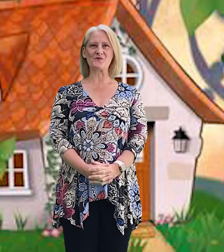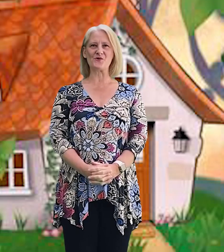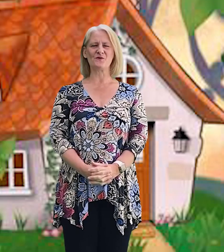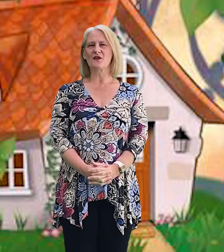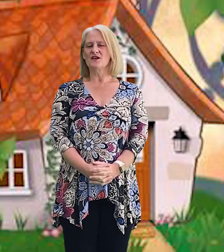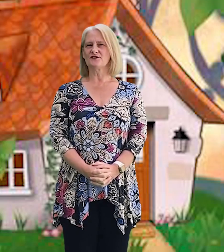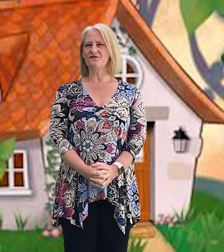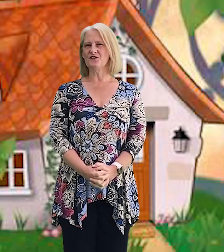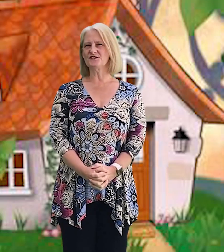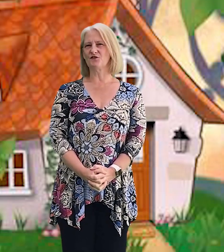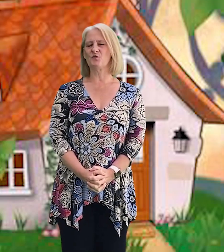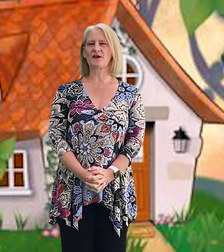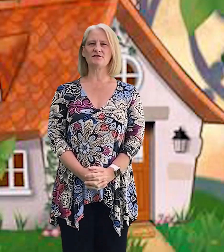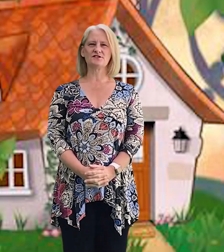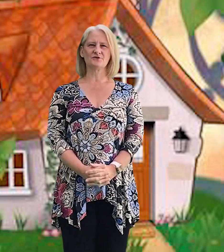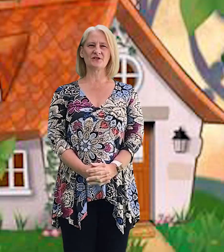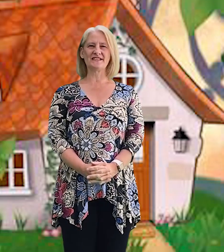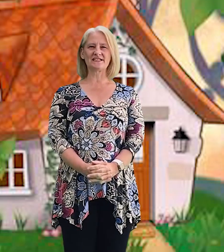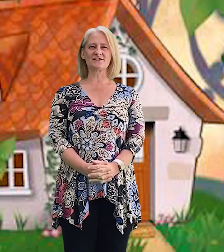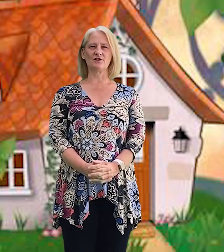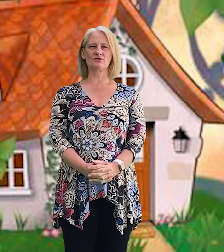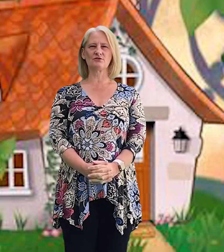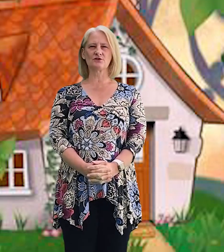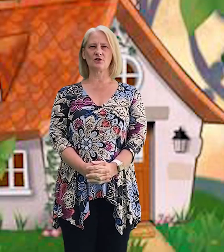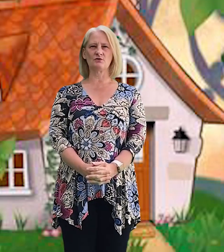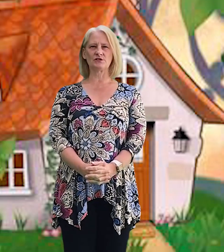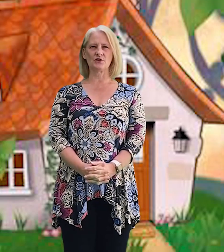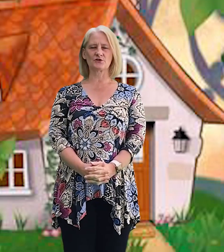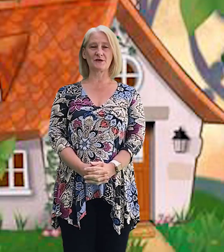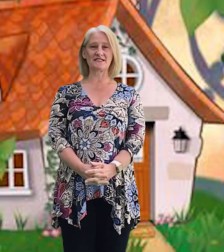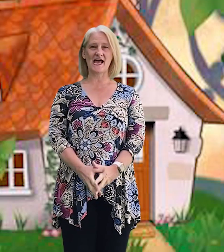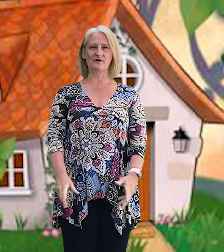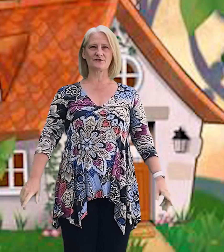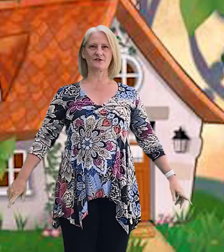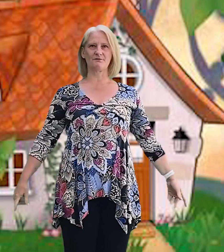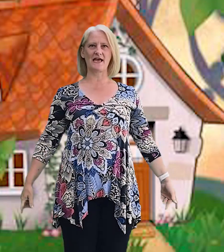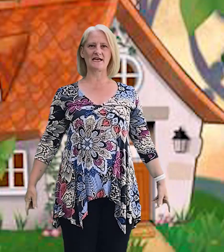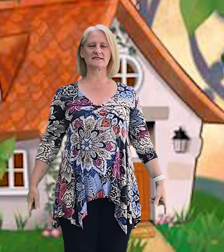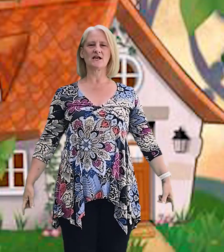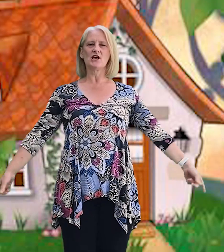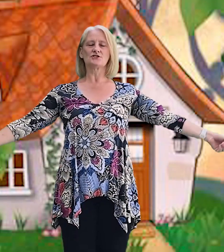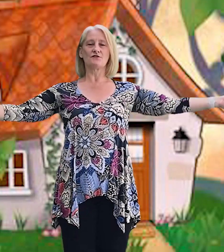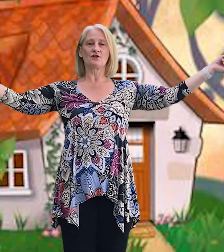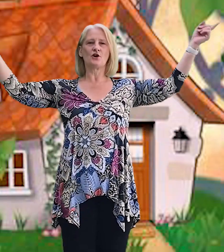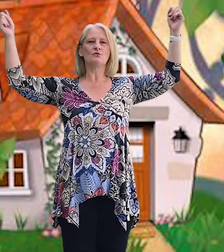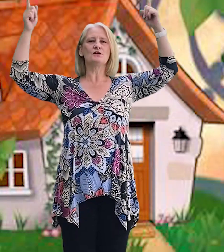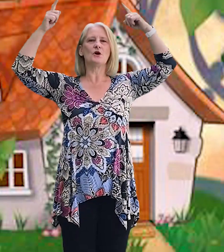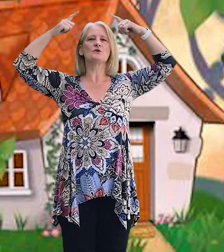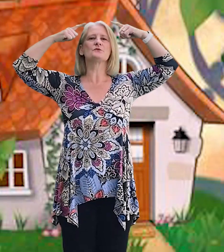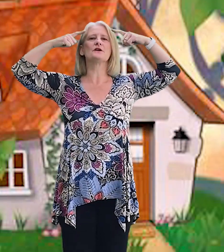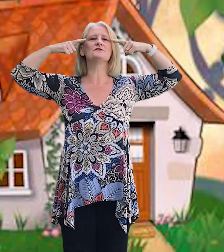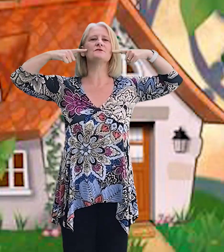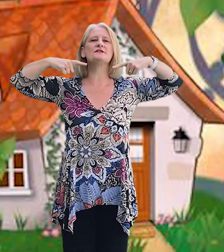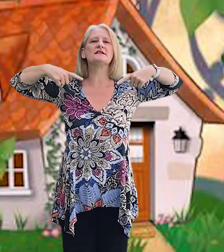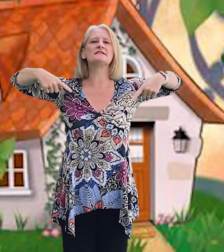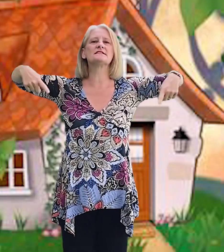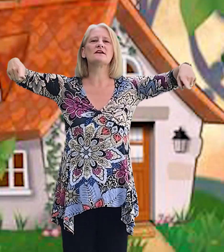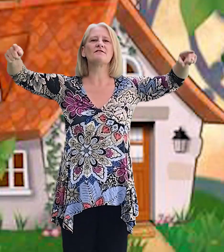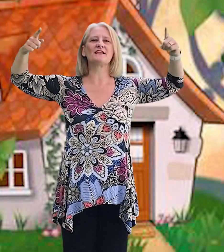more. So first of all we're going to do a little song called Goldilocks Went to the House of the Bears. So for Goldilocks we're going to do this for the